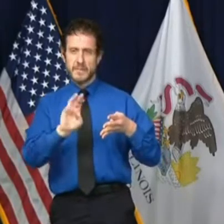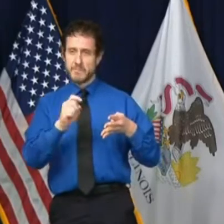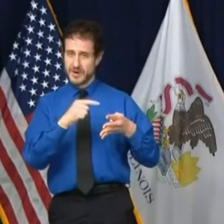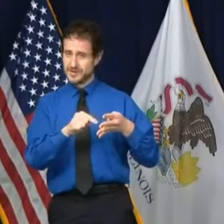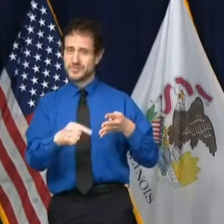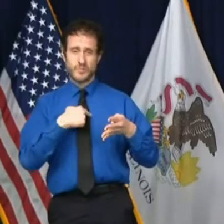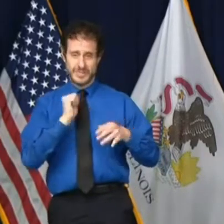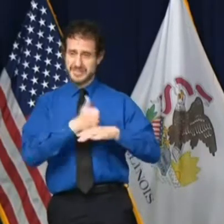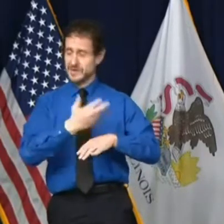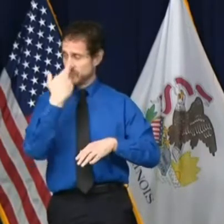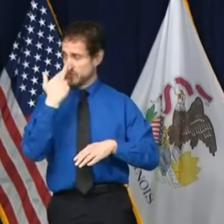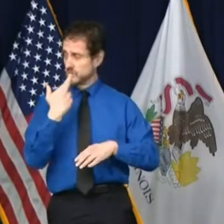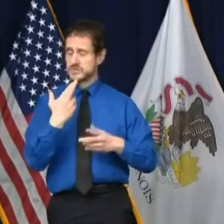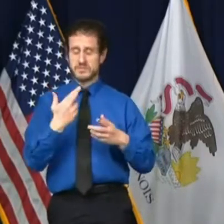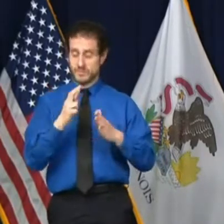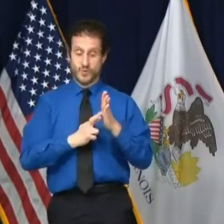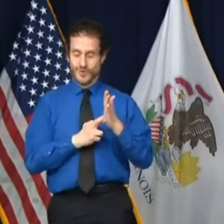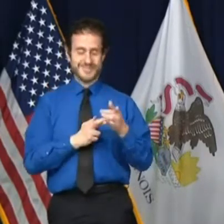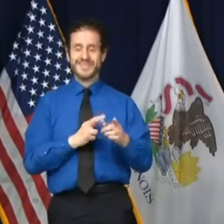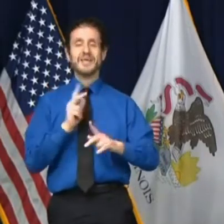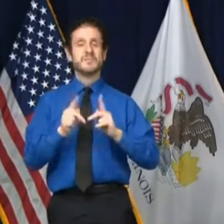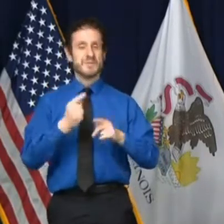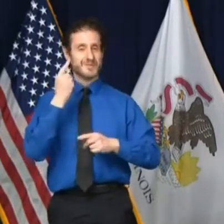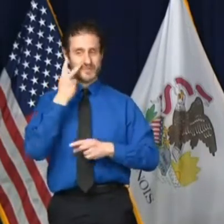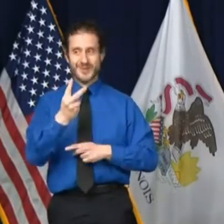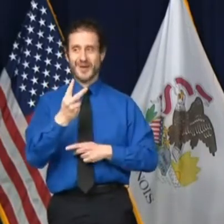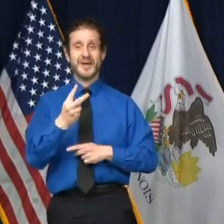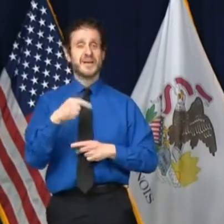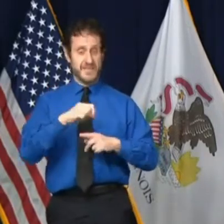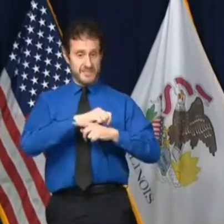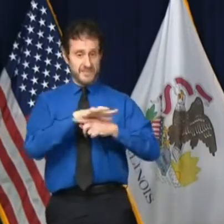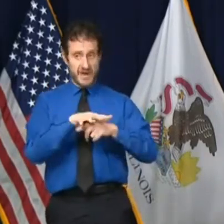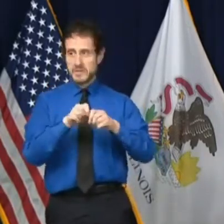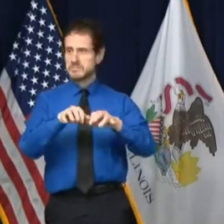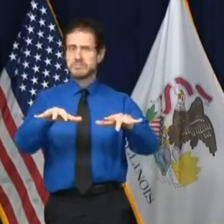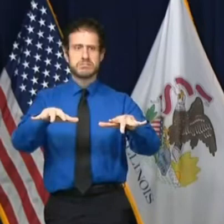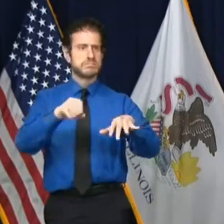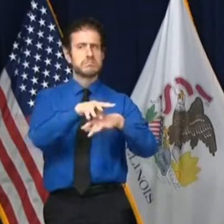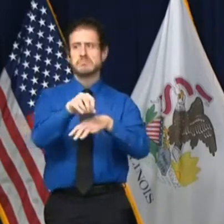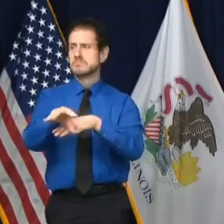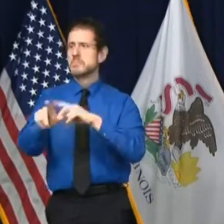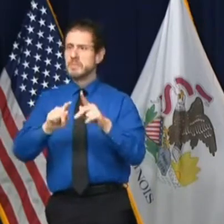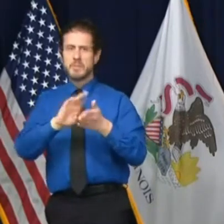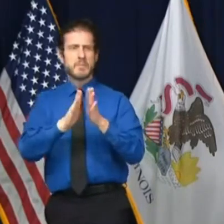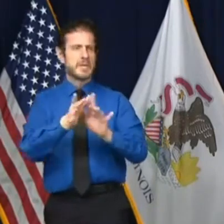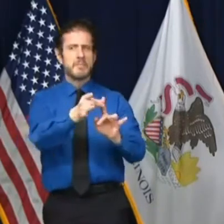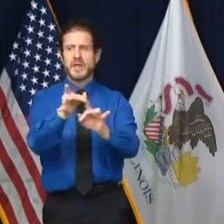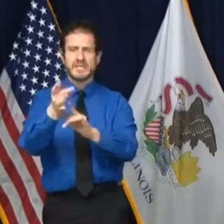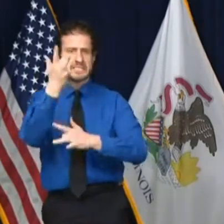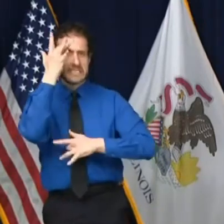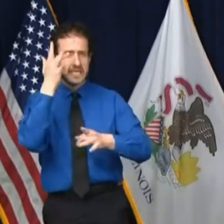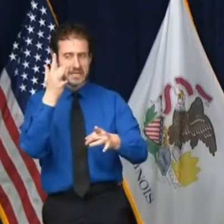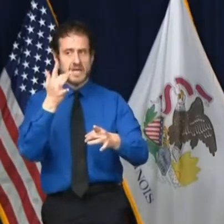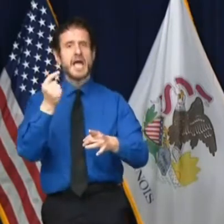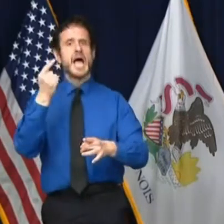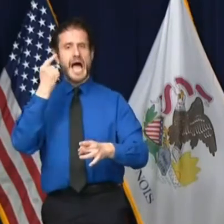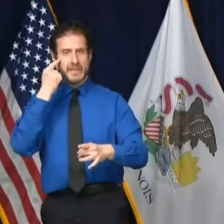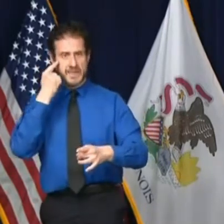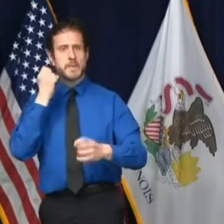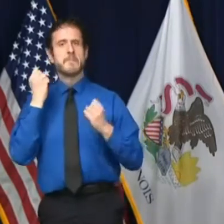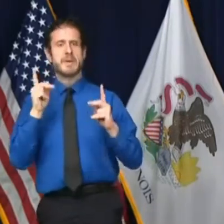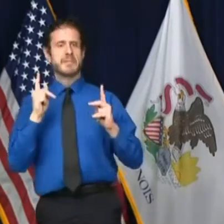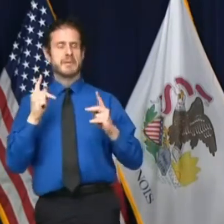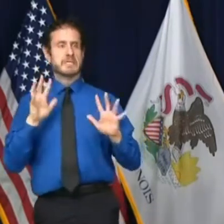March. And so people began to see that this virus is out there, that people are getting sick, and I think they reacted